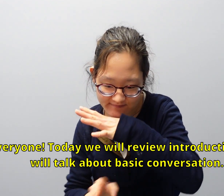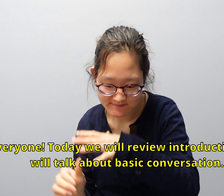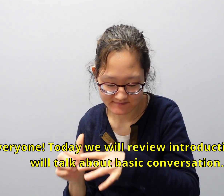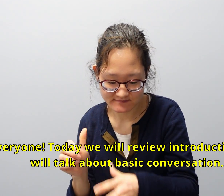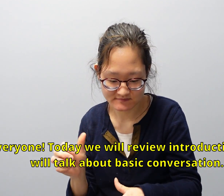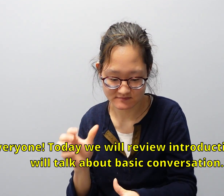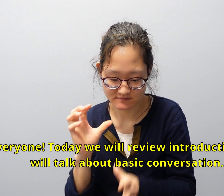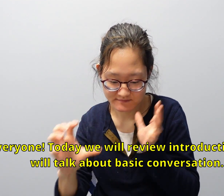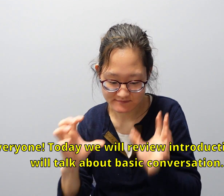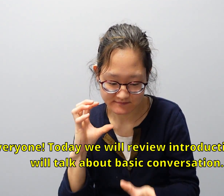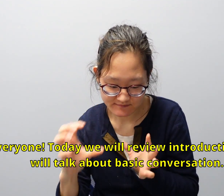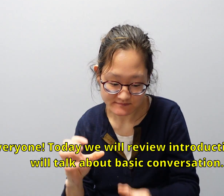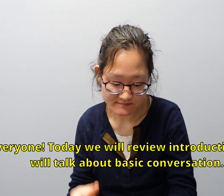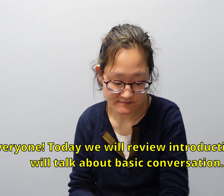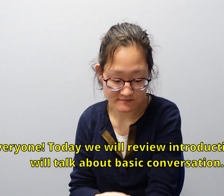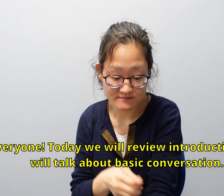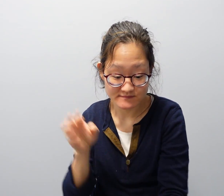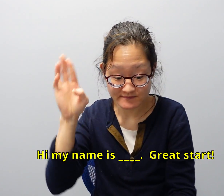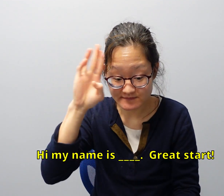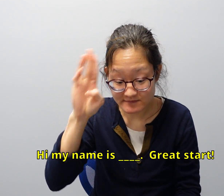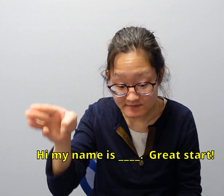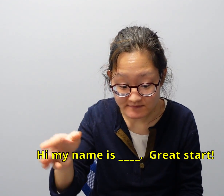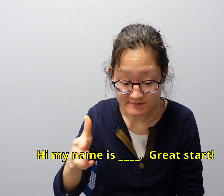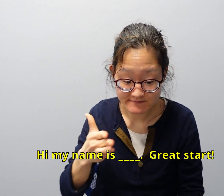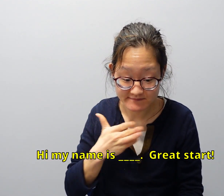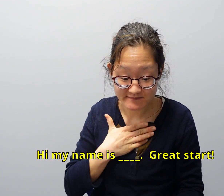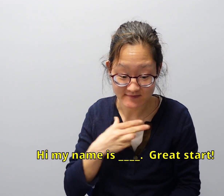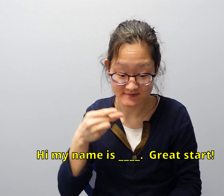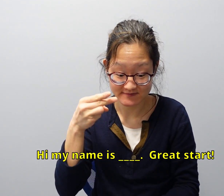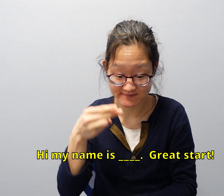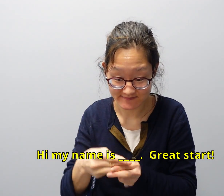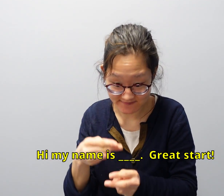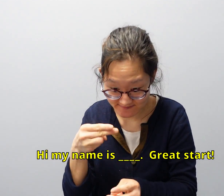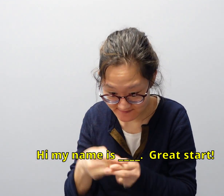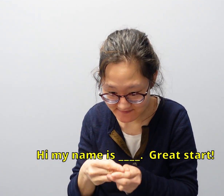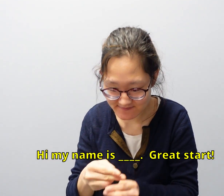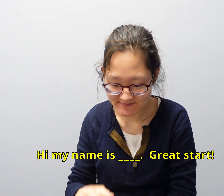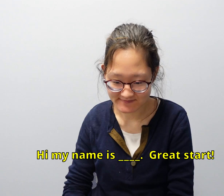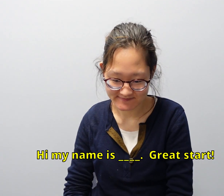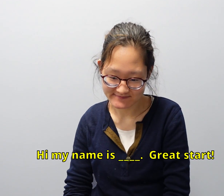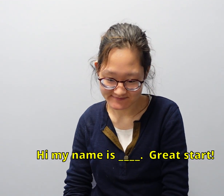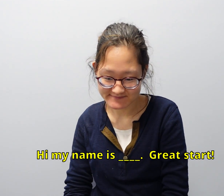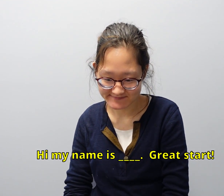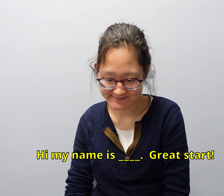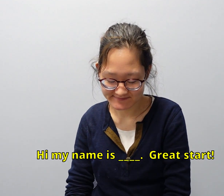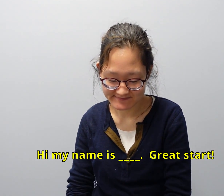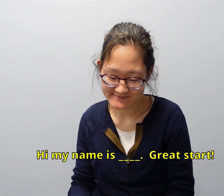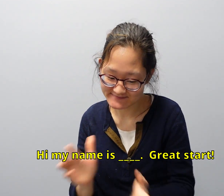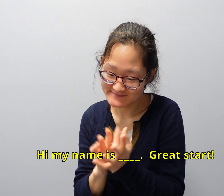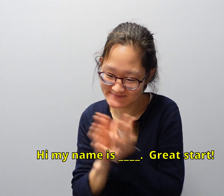conversation. Hi, my name is... Great start.